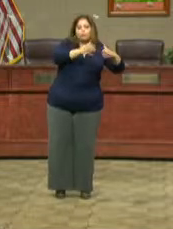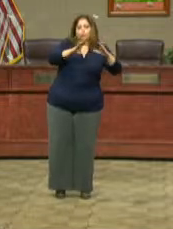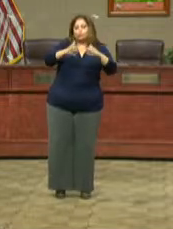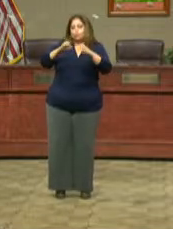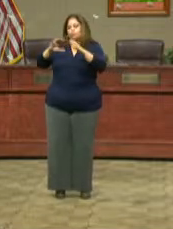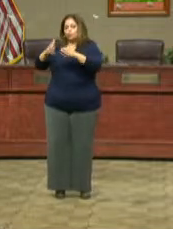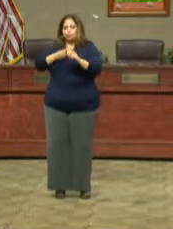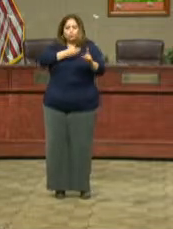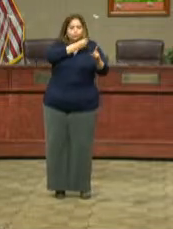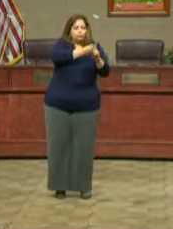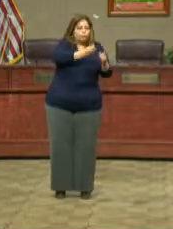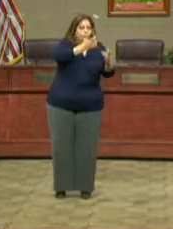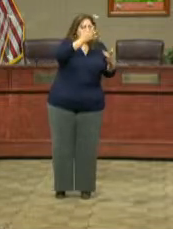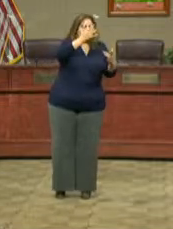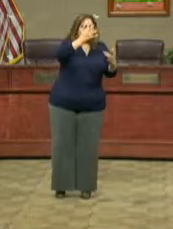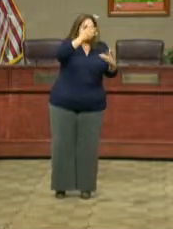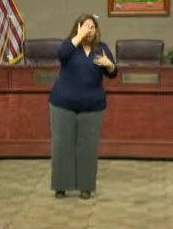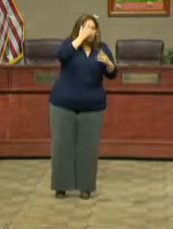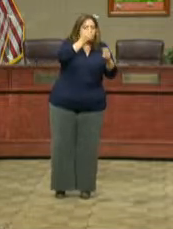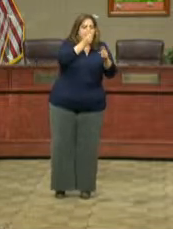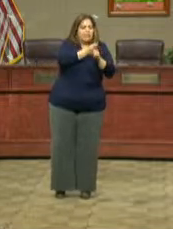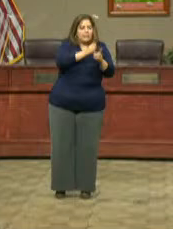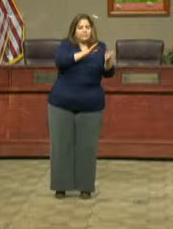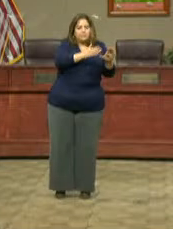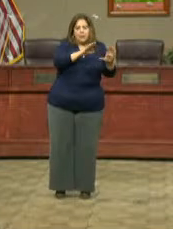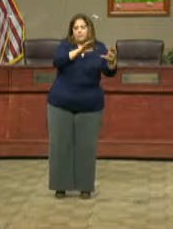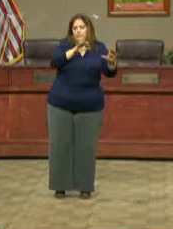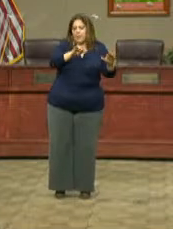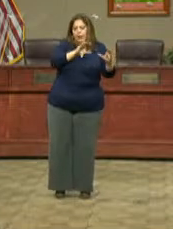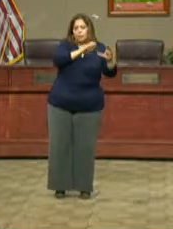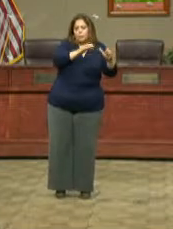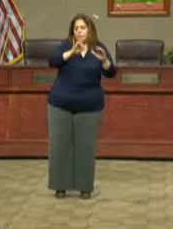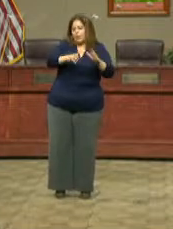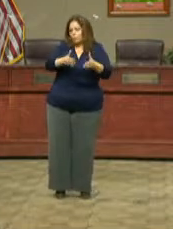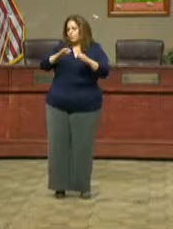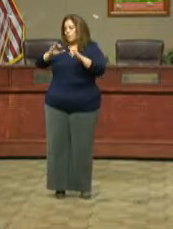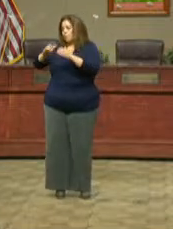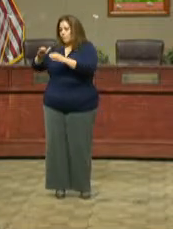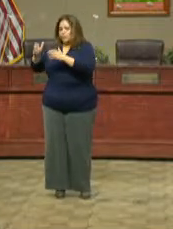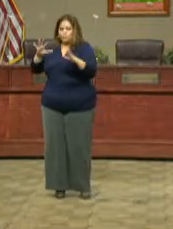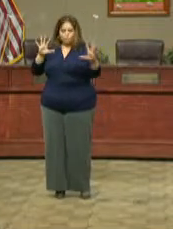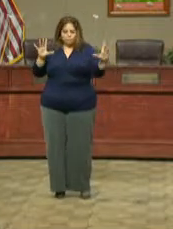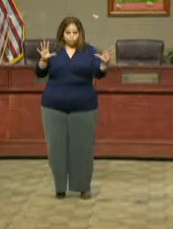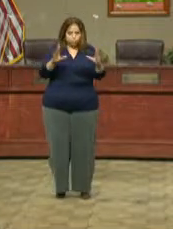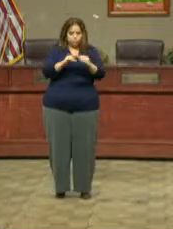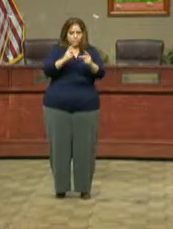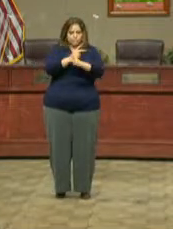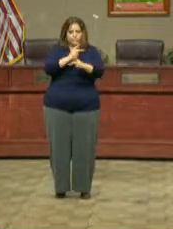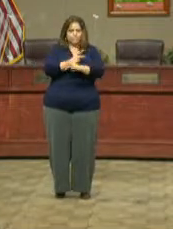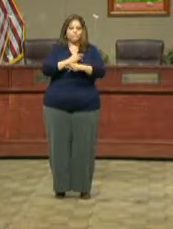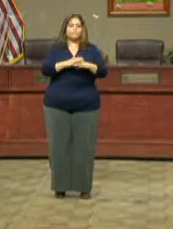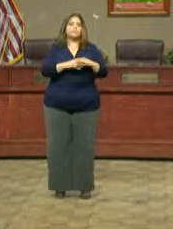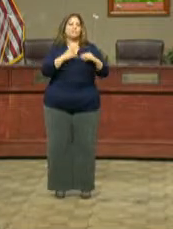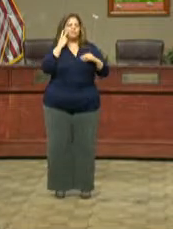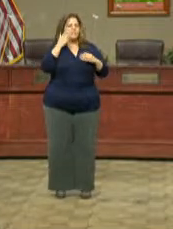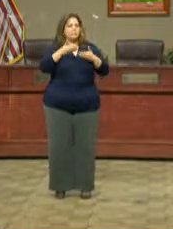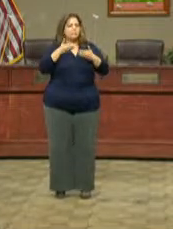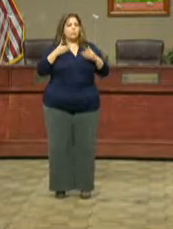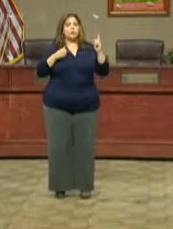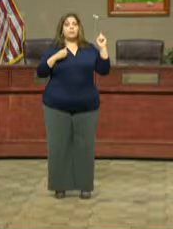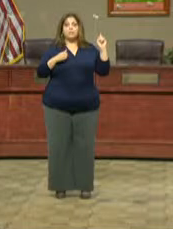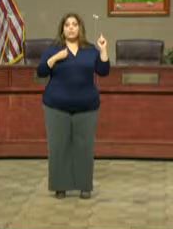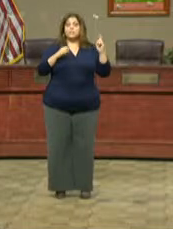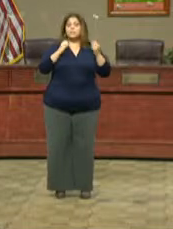correlation with the number of deaths in that same age group. You have seen this graph before. Next. This is positivity